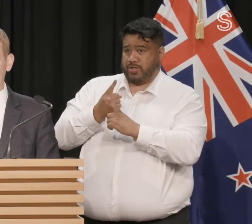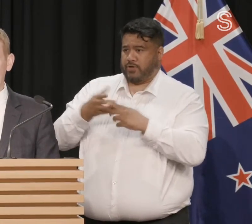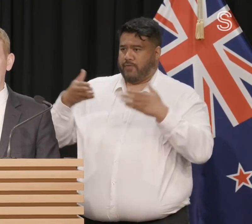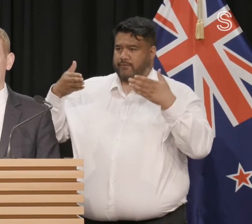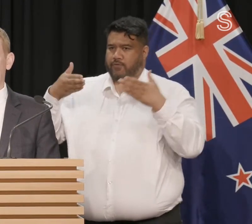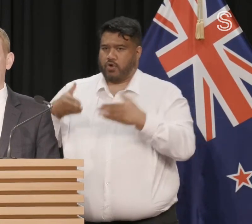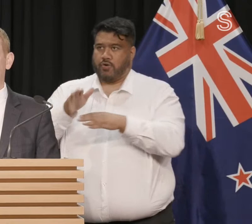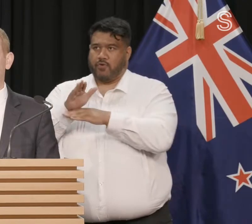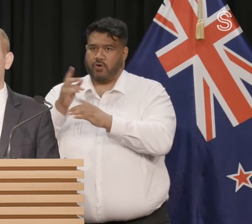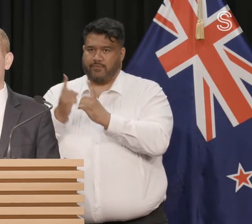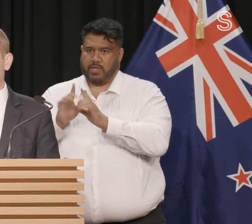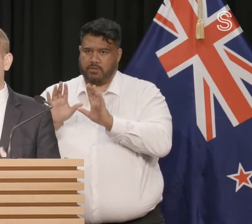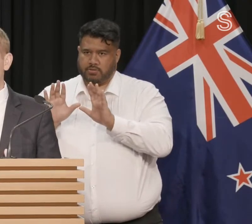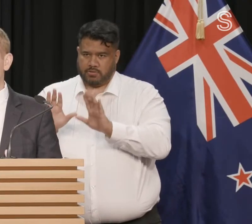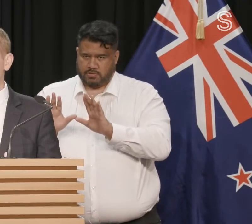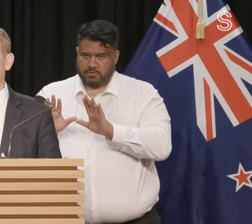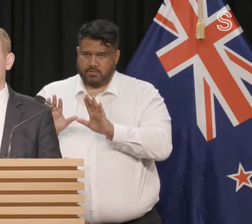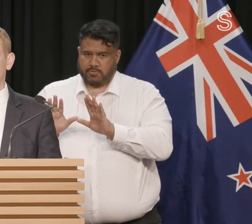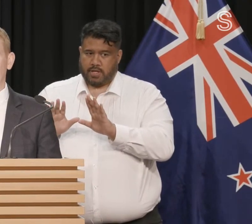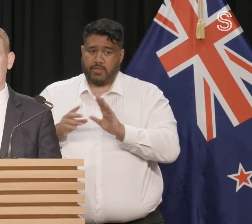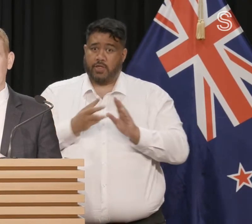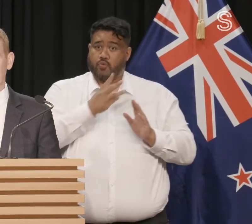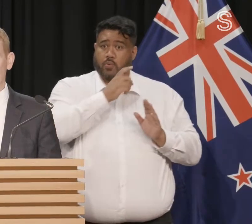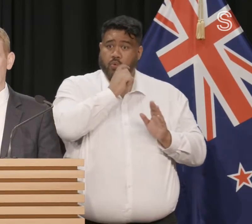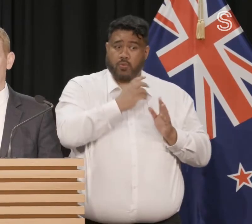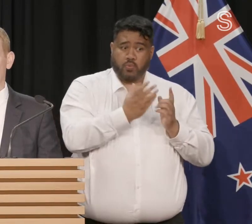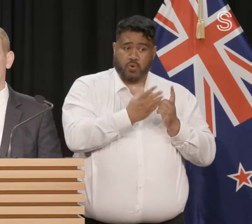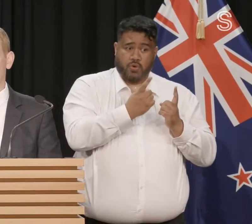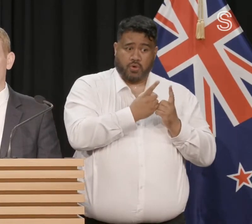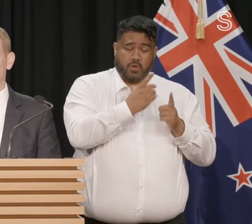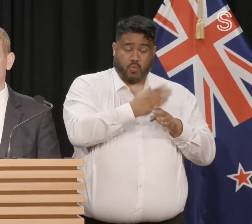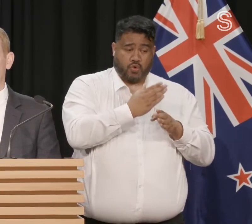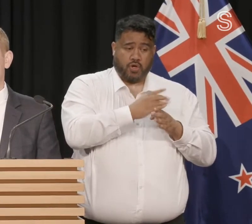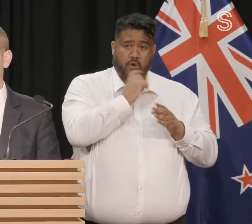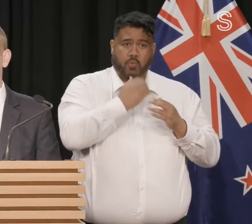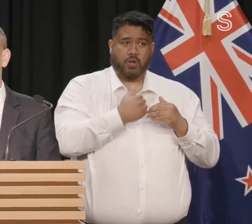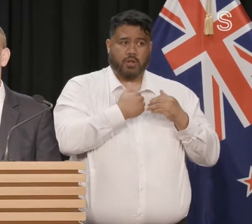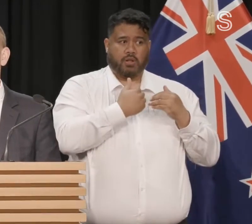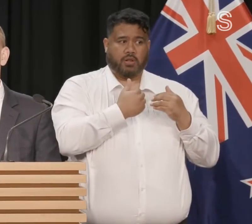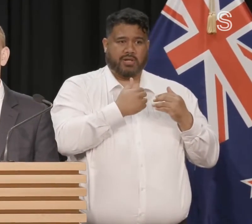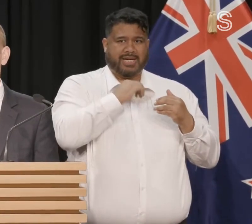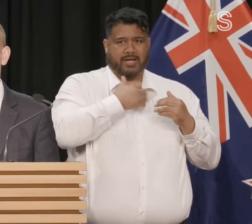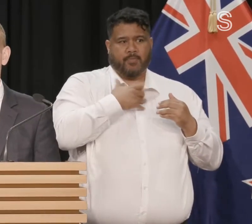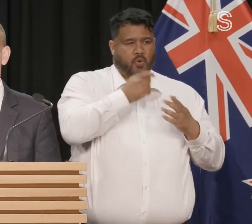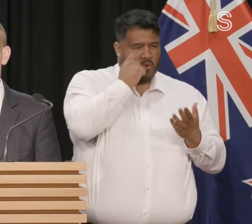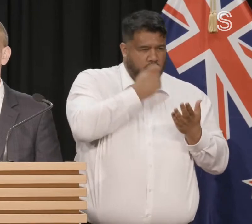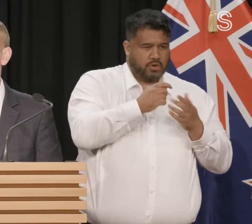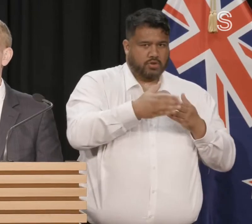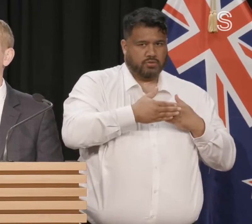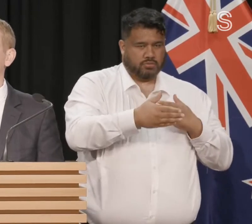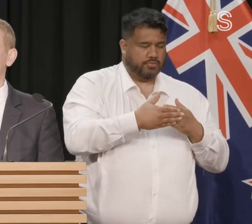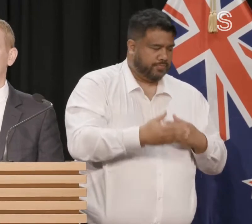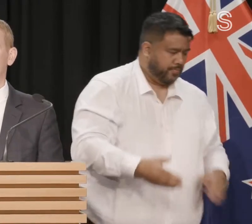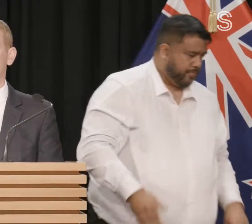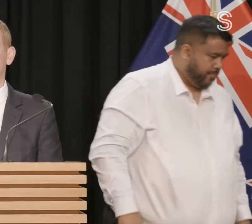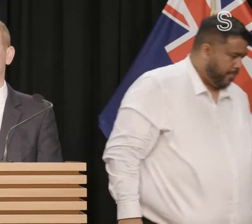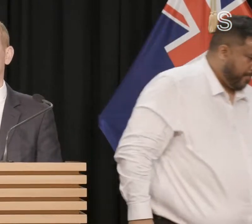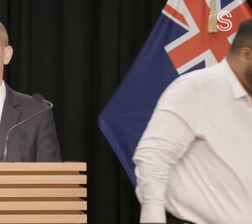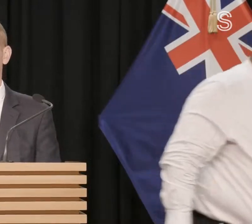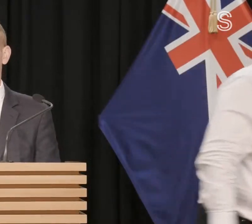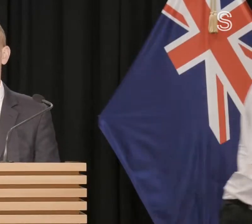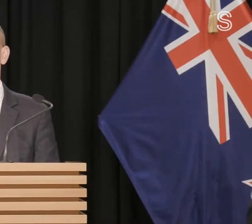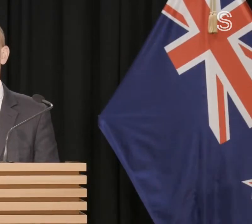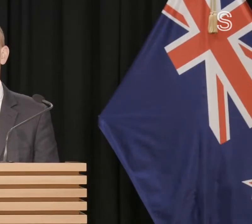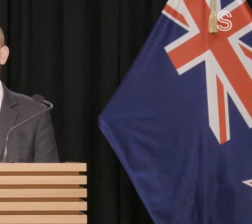foreign affairs, and that three waters portfolio and that three waters work is going to require quite a lot of attention in the next little while. To be that cynical to look